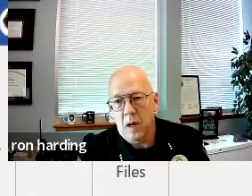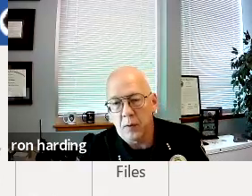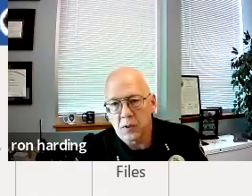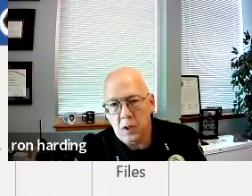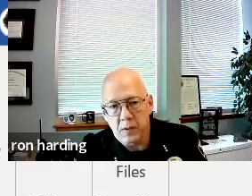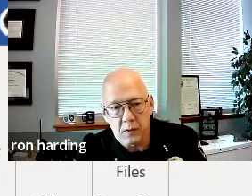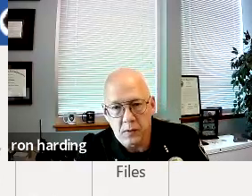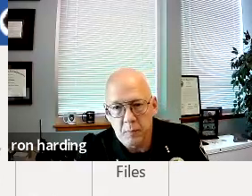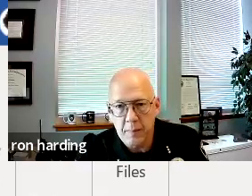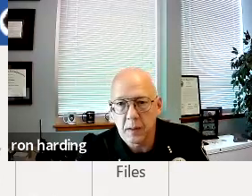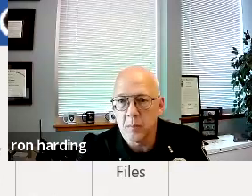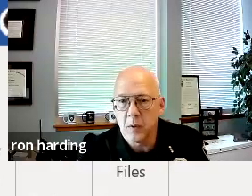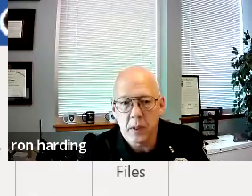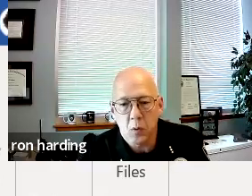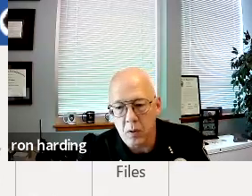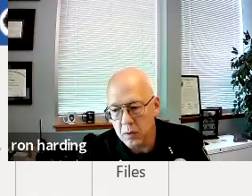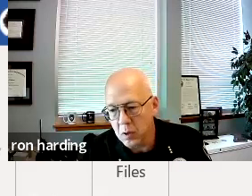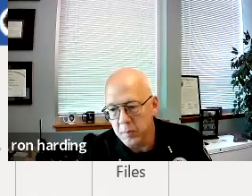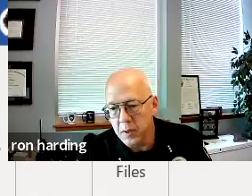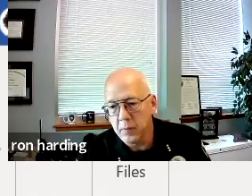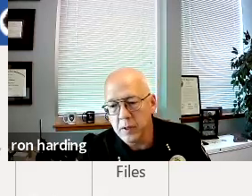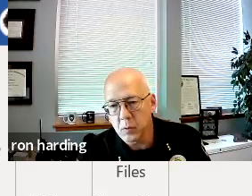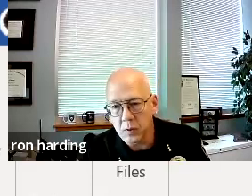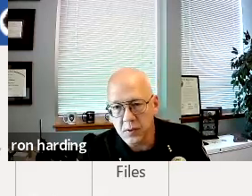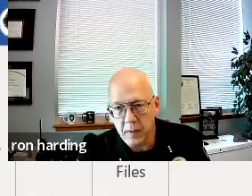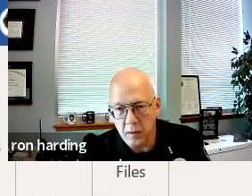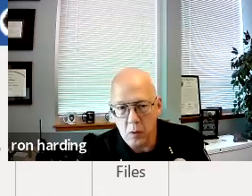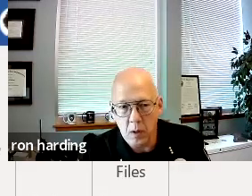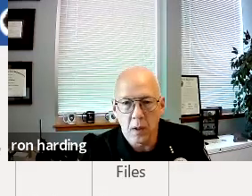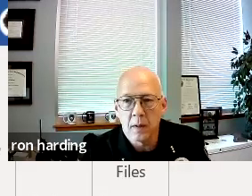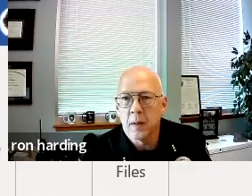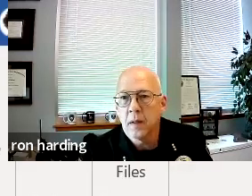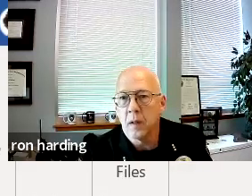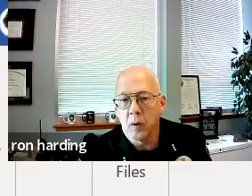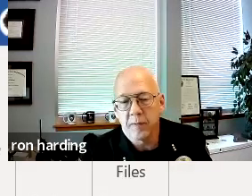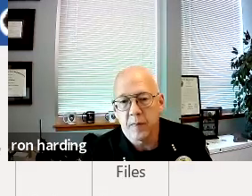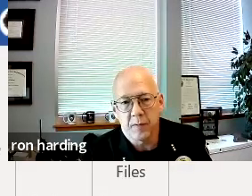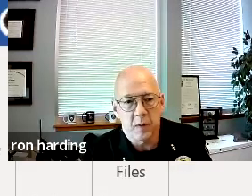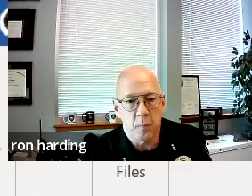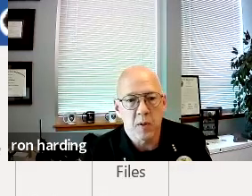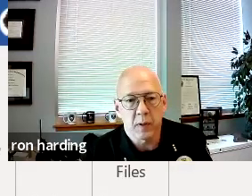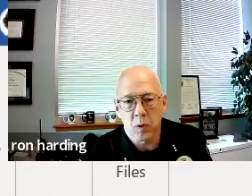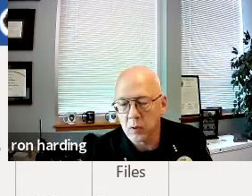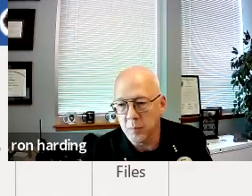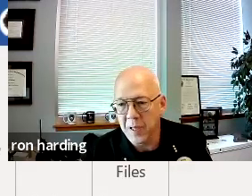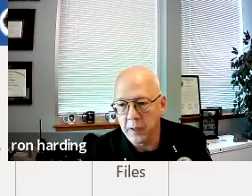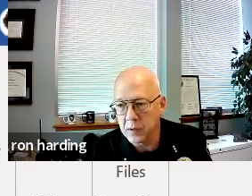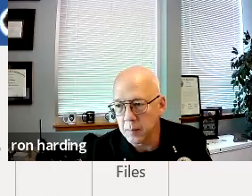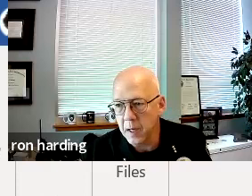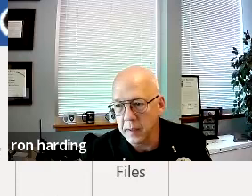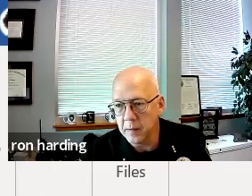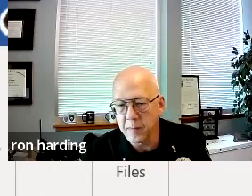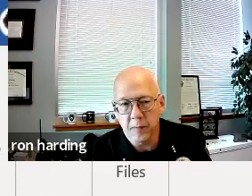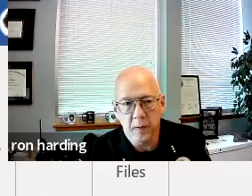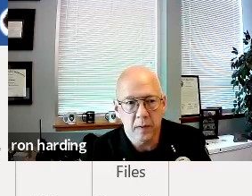into other services, maybe community court or a community resource center, or if in a perfect world, compelling